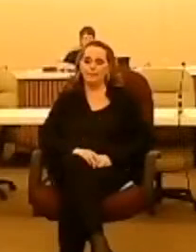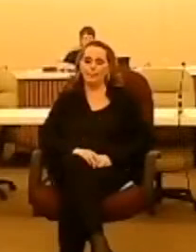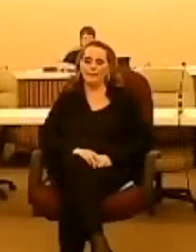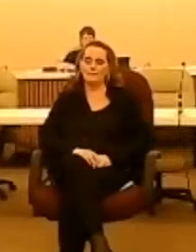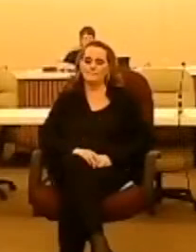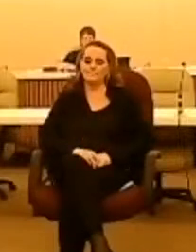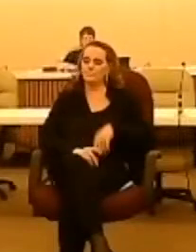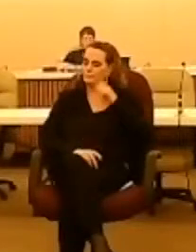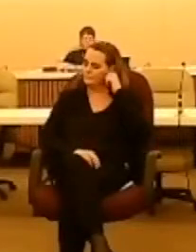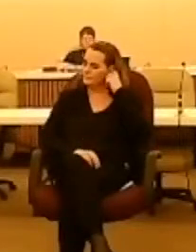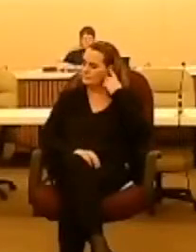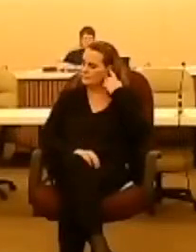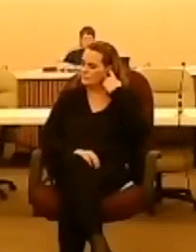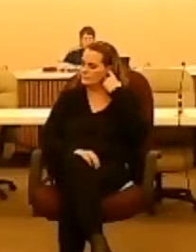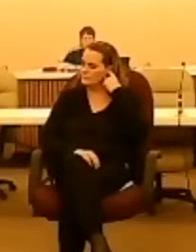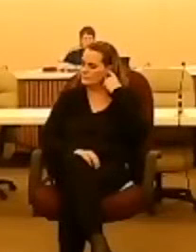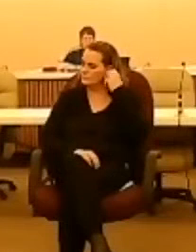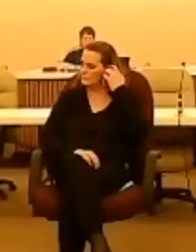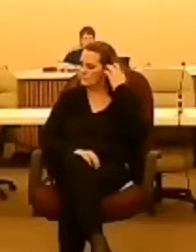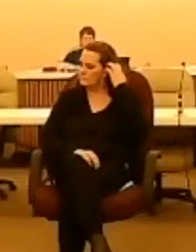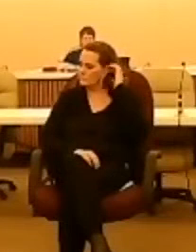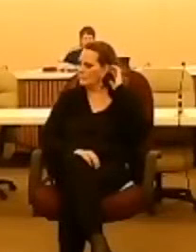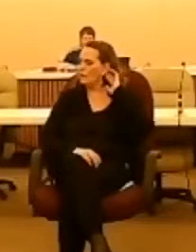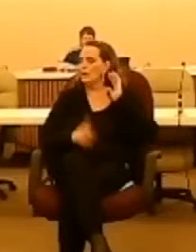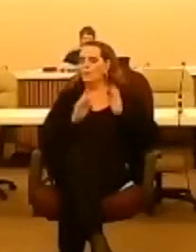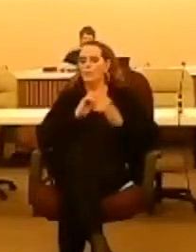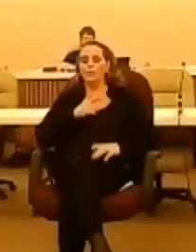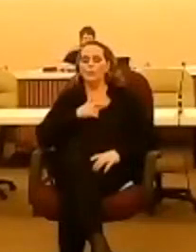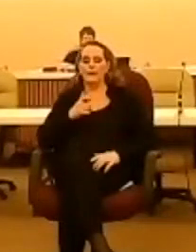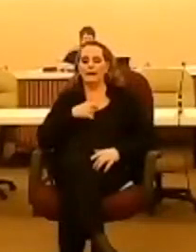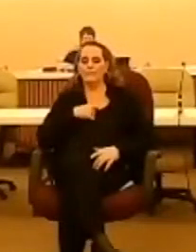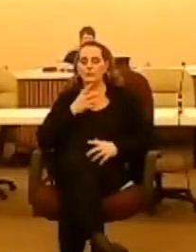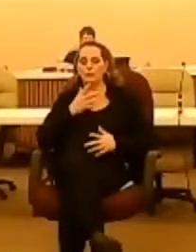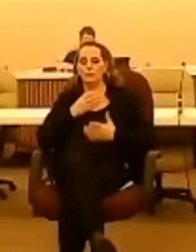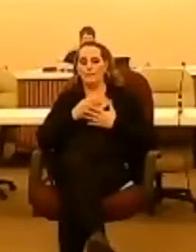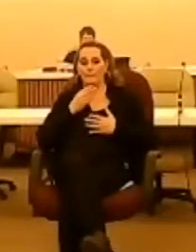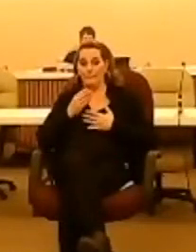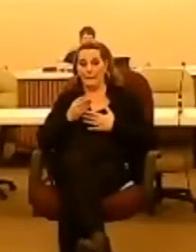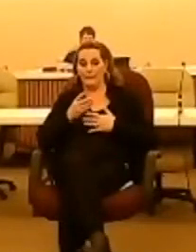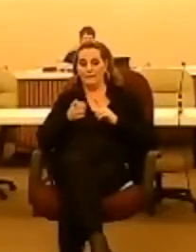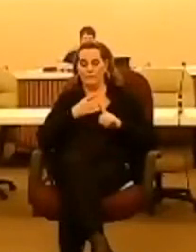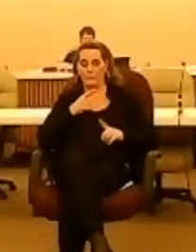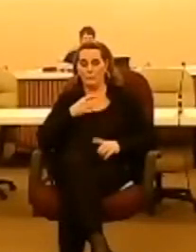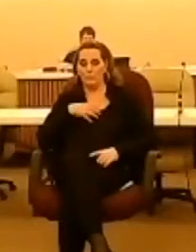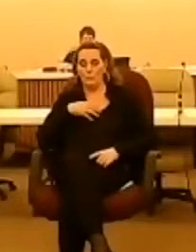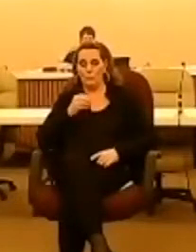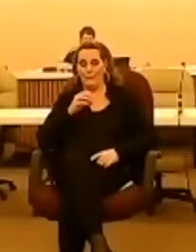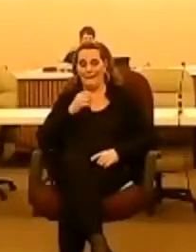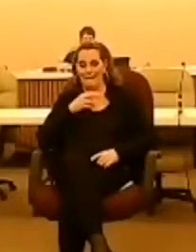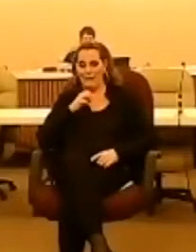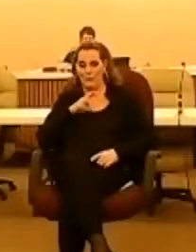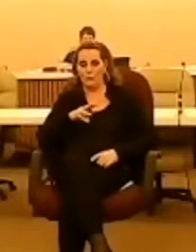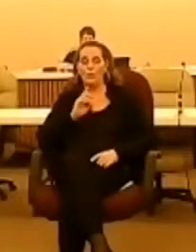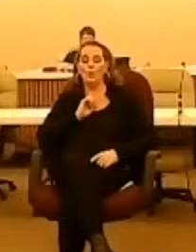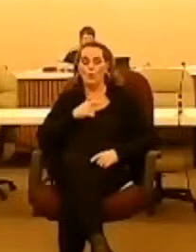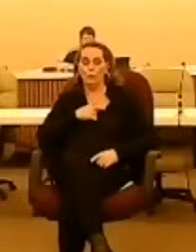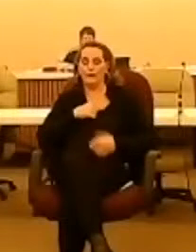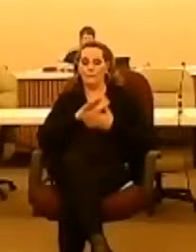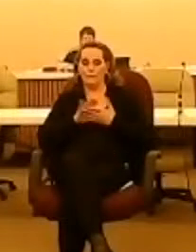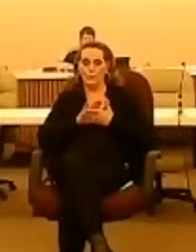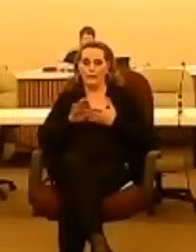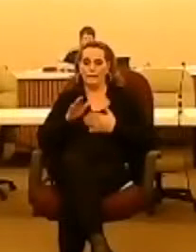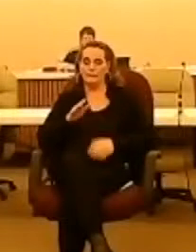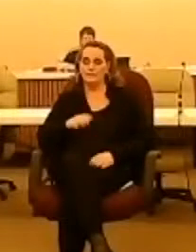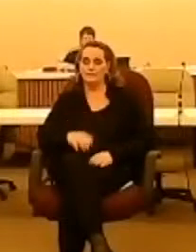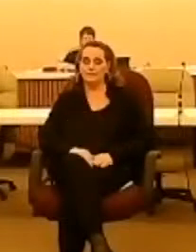place, to pay that money for Mr. Ligno if the property is clean. And he said, you know, my property